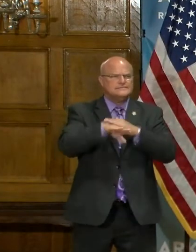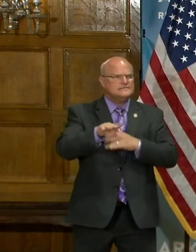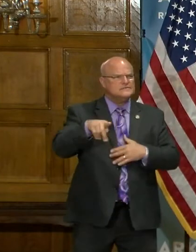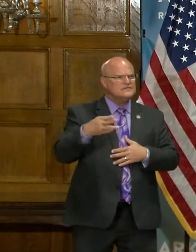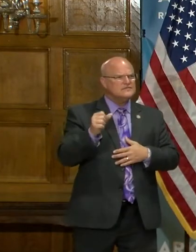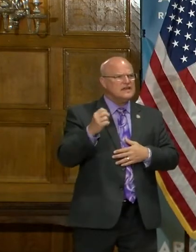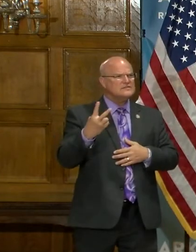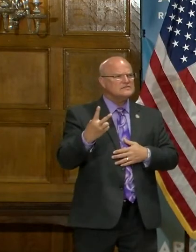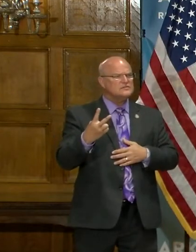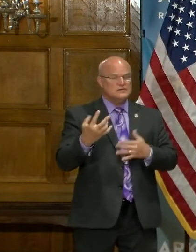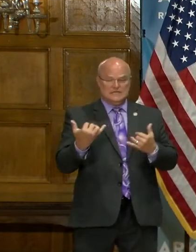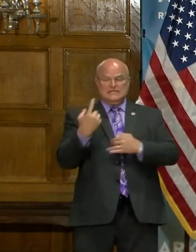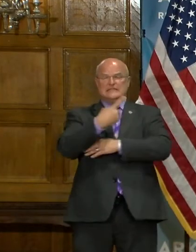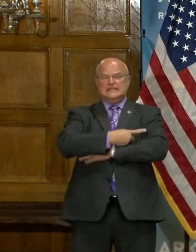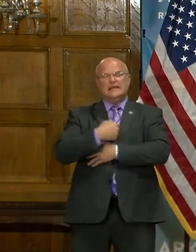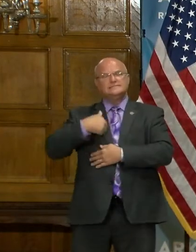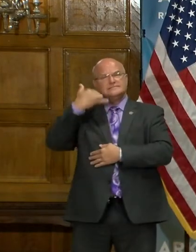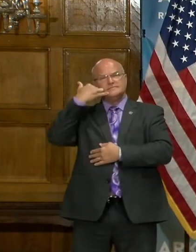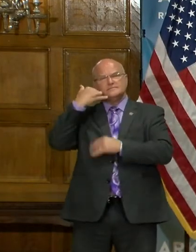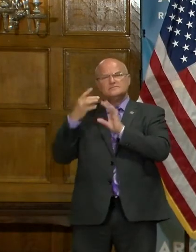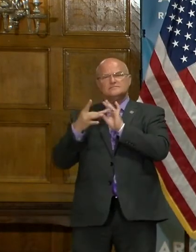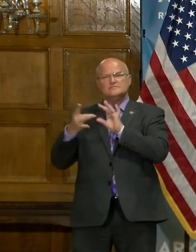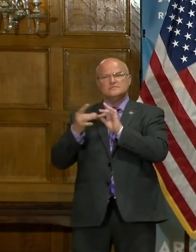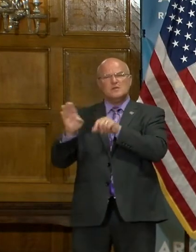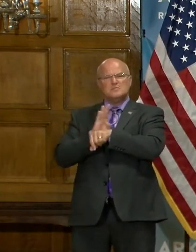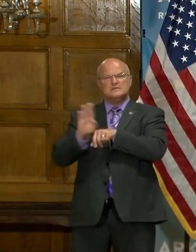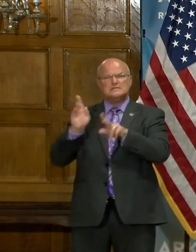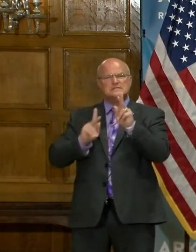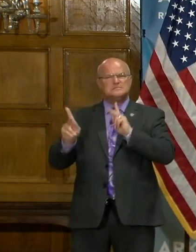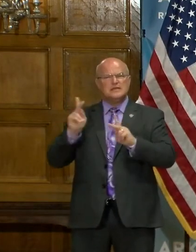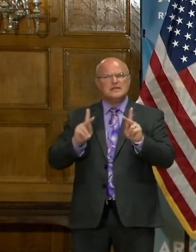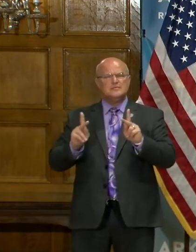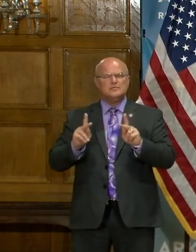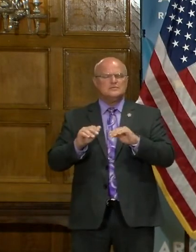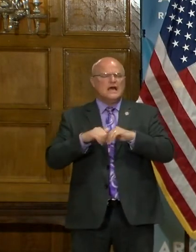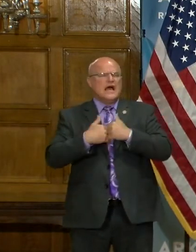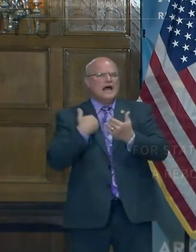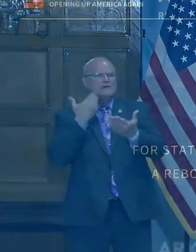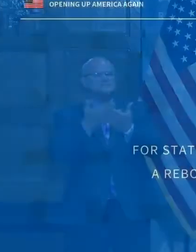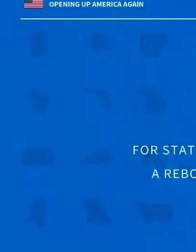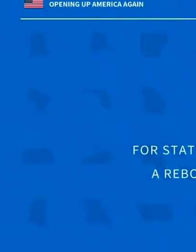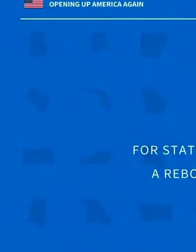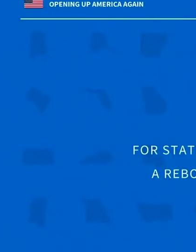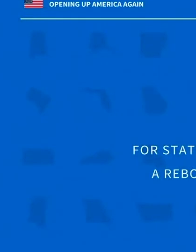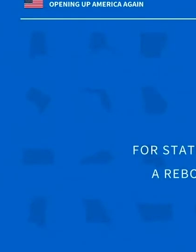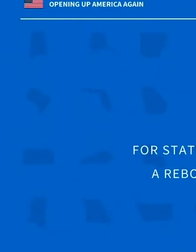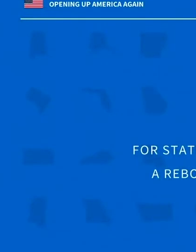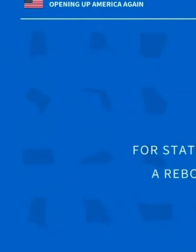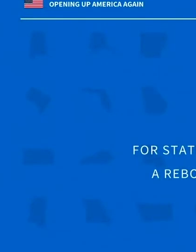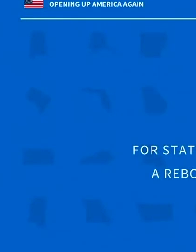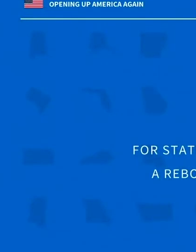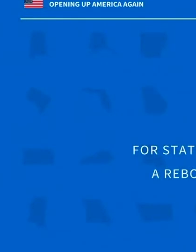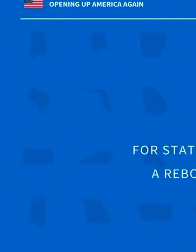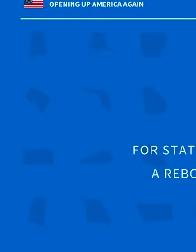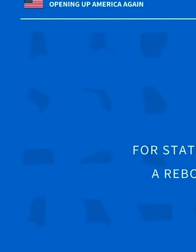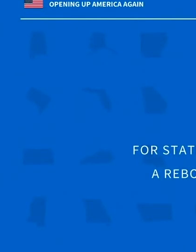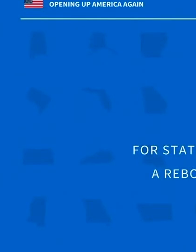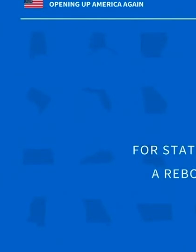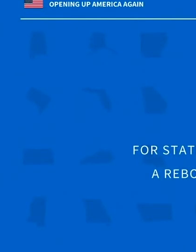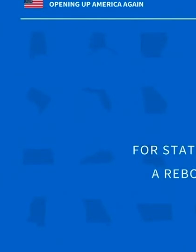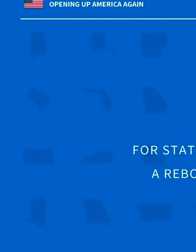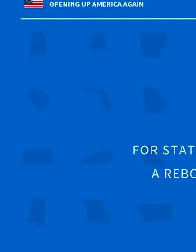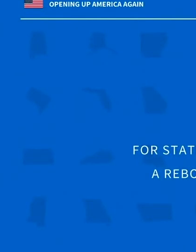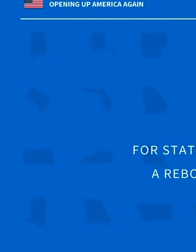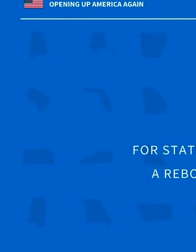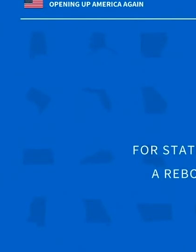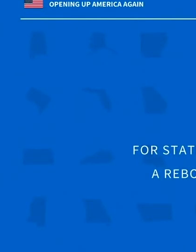I was on a call today with business people. They said, how can we get to phase two? When are we going to get to phase two?